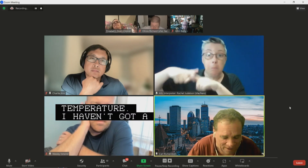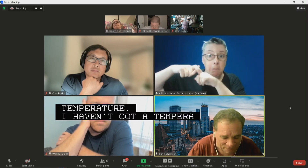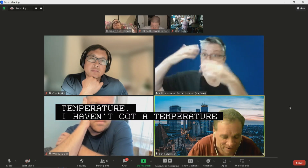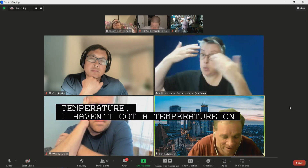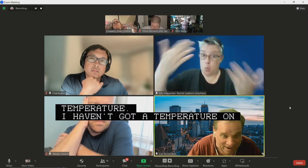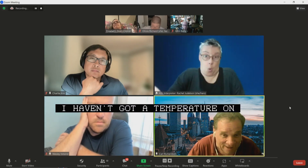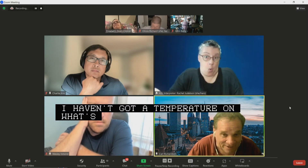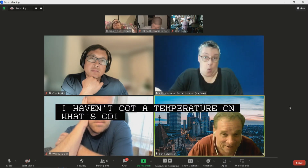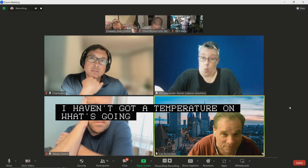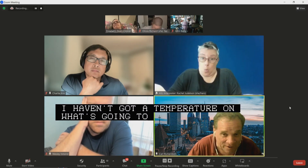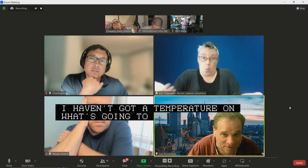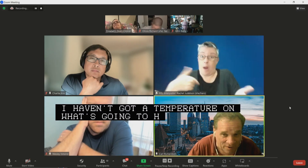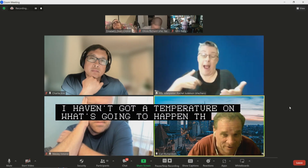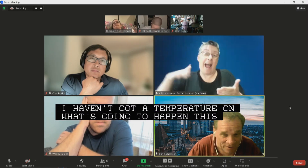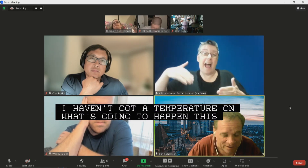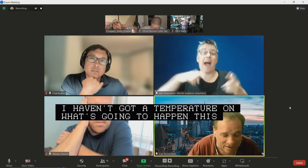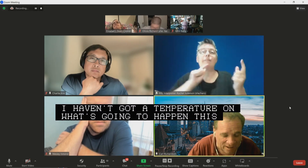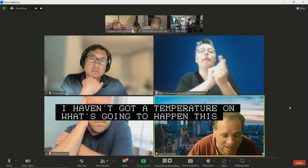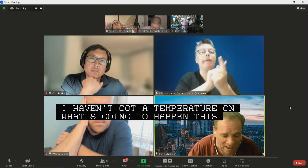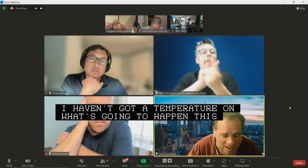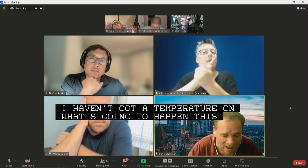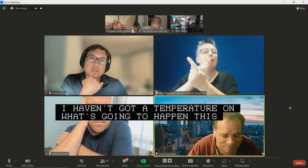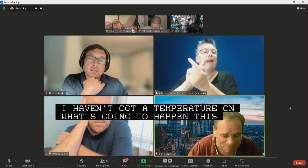Because I haven't really asked anybody about it.